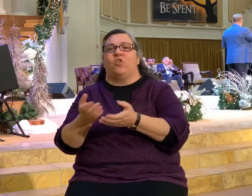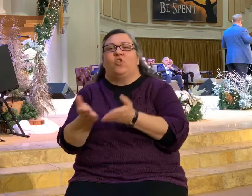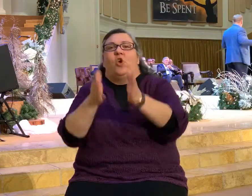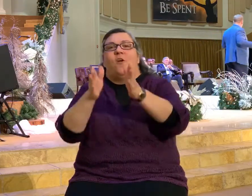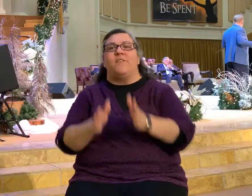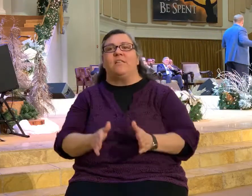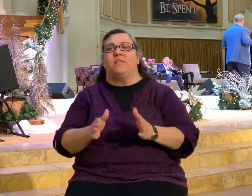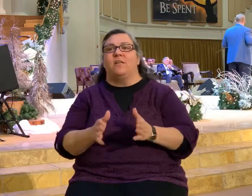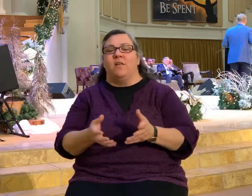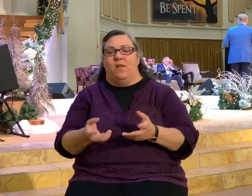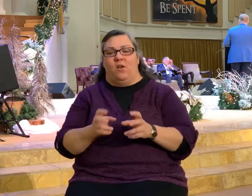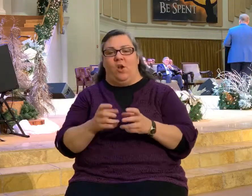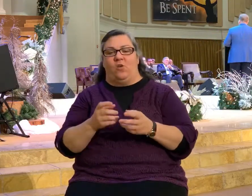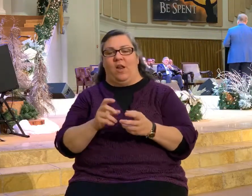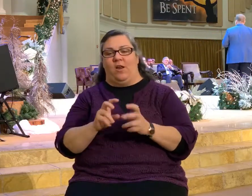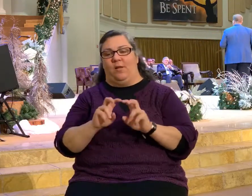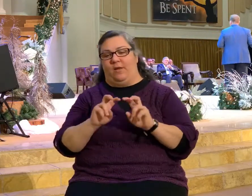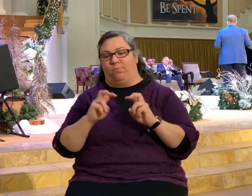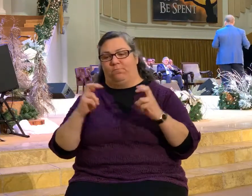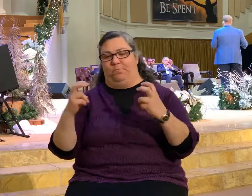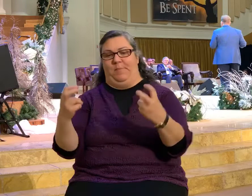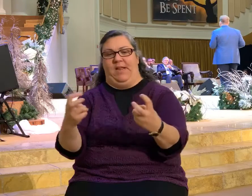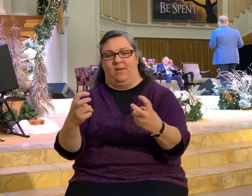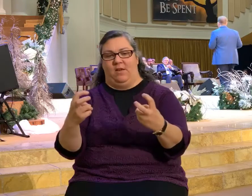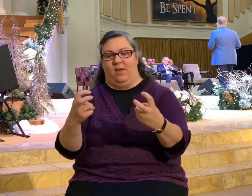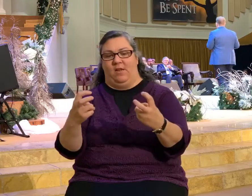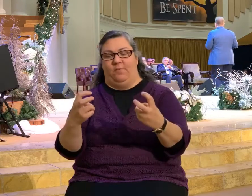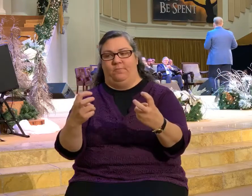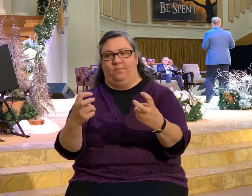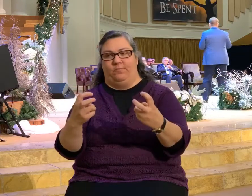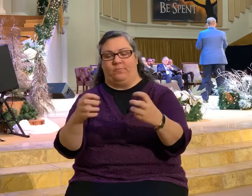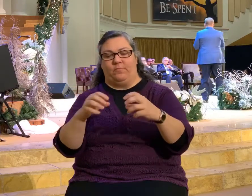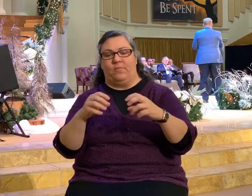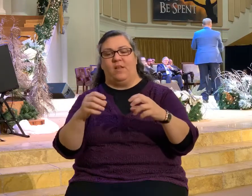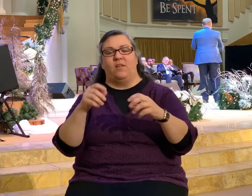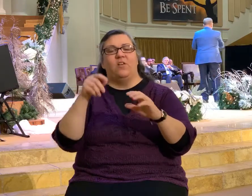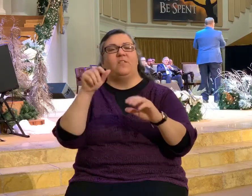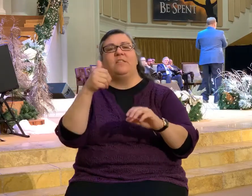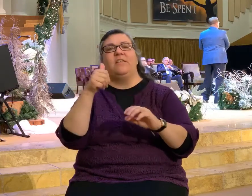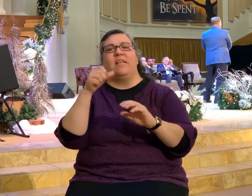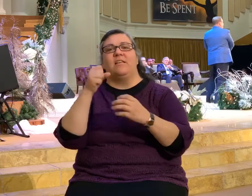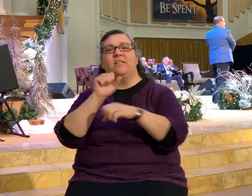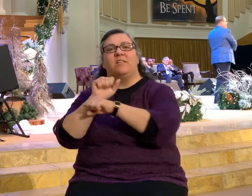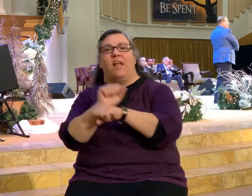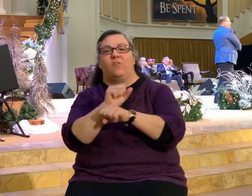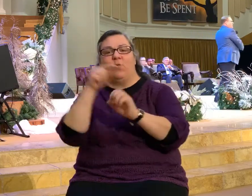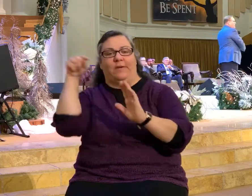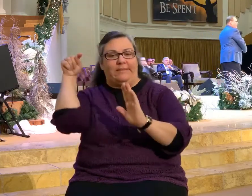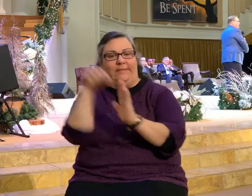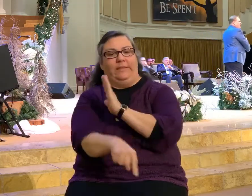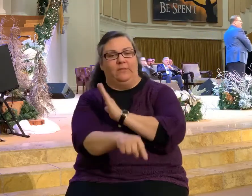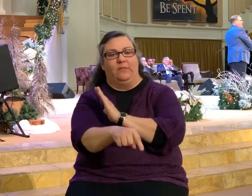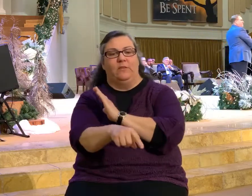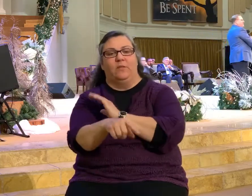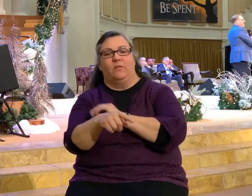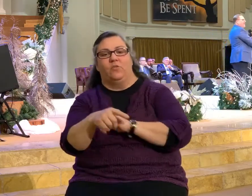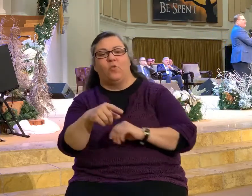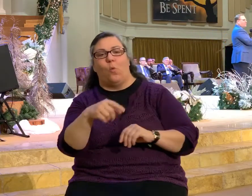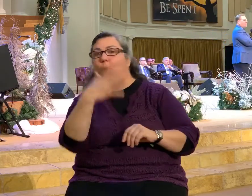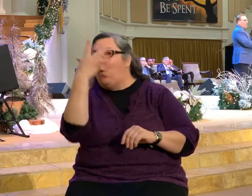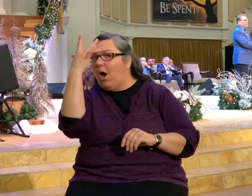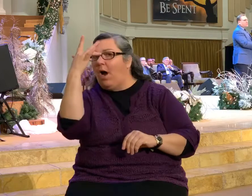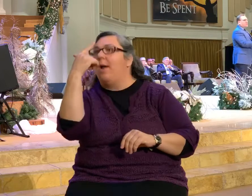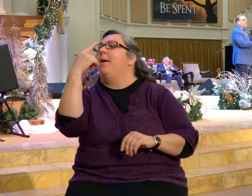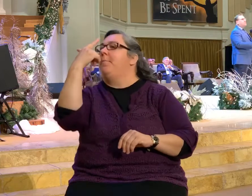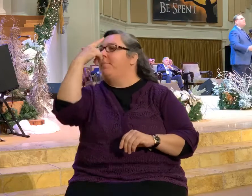round pen and dropped 10 warriors in. And those 10 warriors killed those 10 slaves so that elite leader didn't have